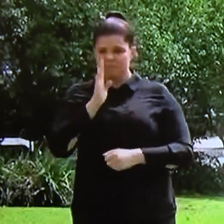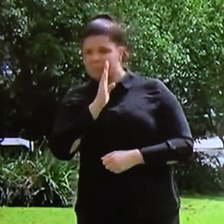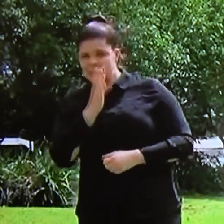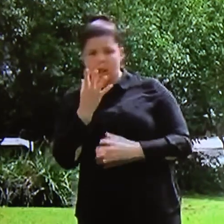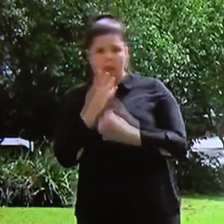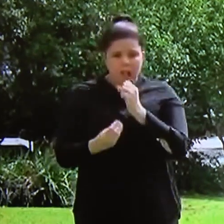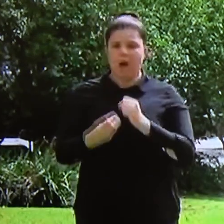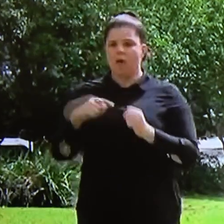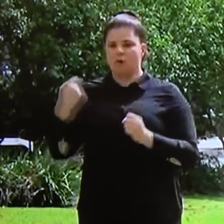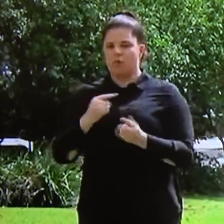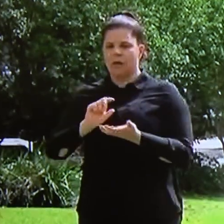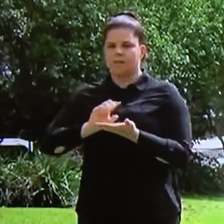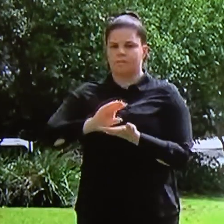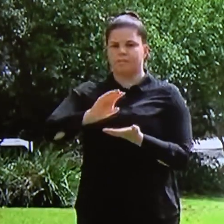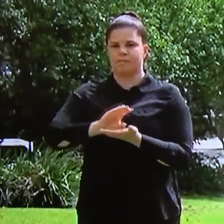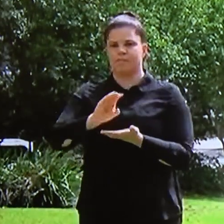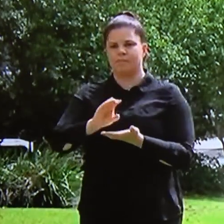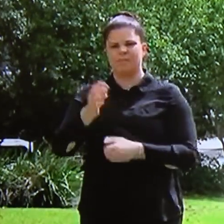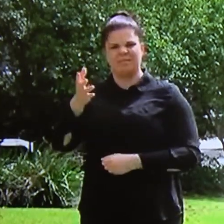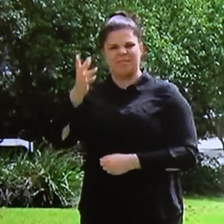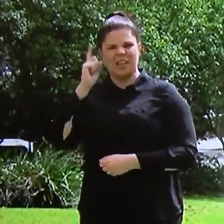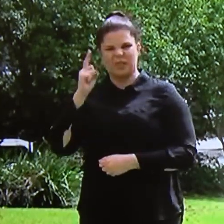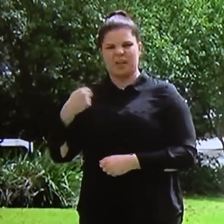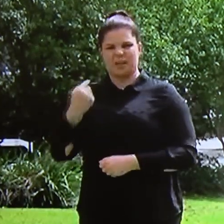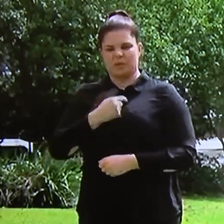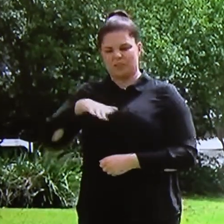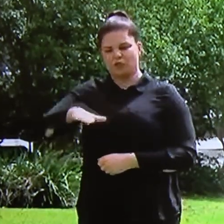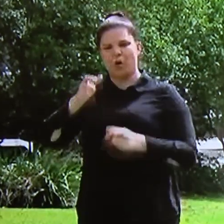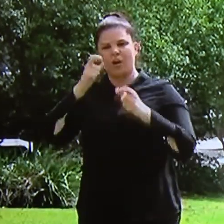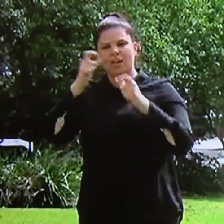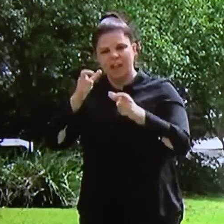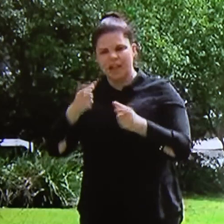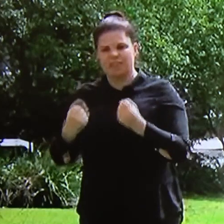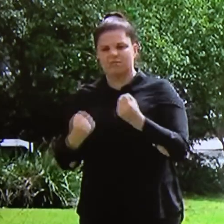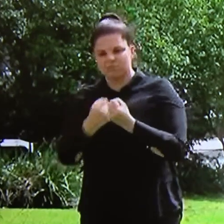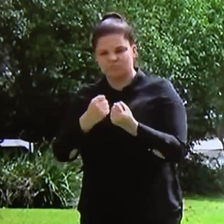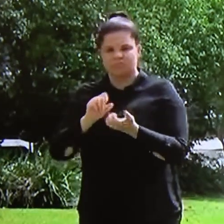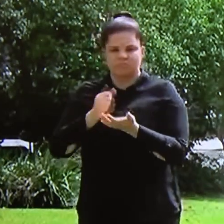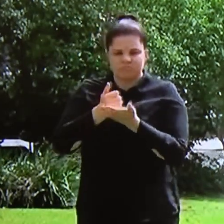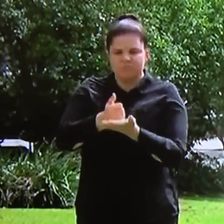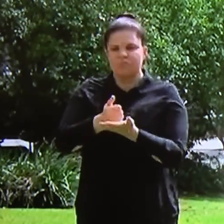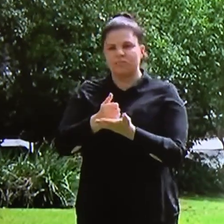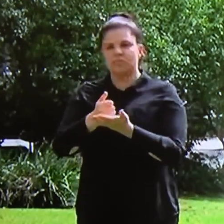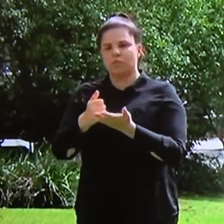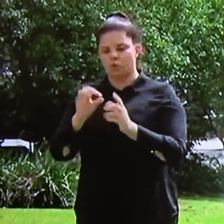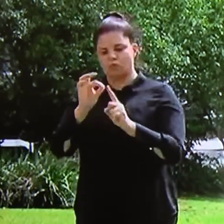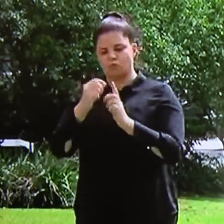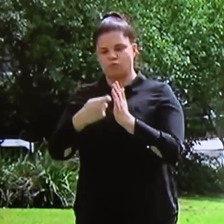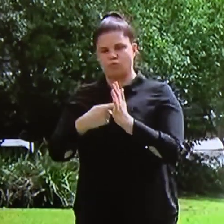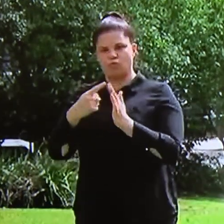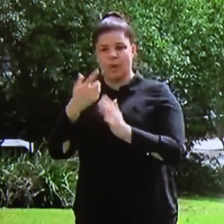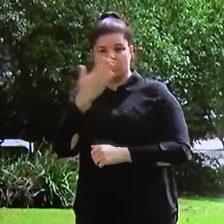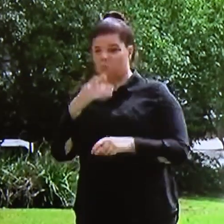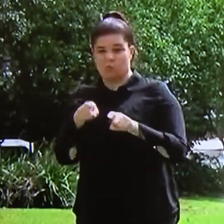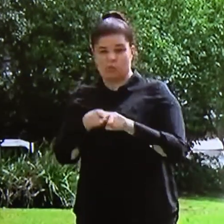particularly with the childcare support which we provided here at a state level for both childcare and preschool fees.